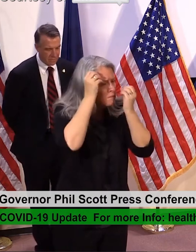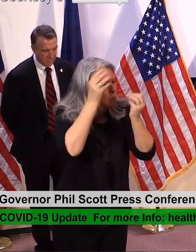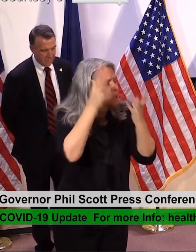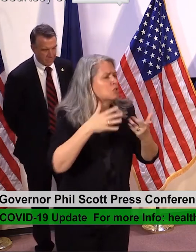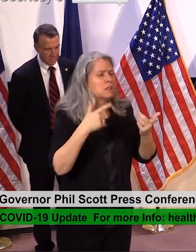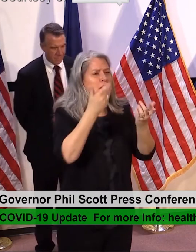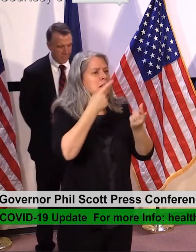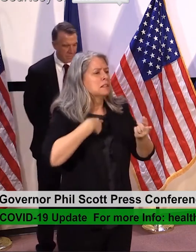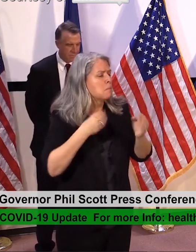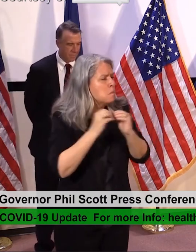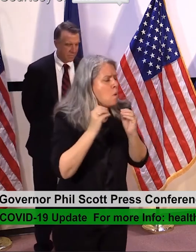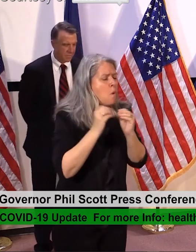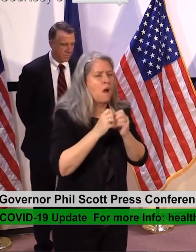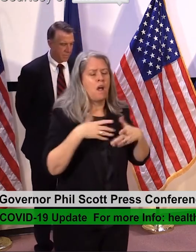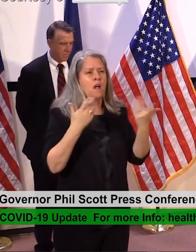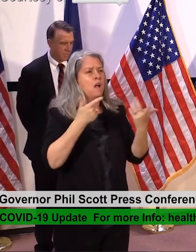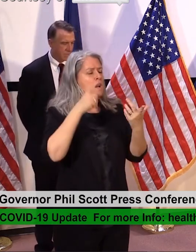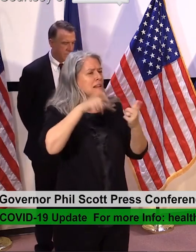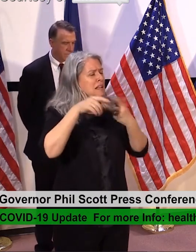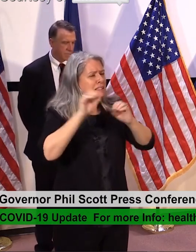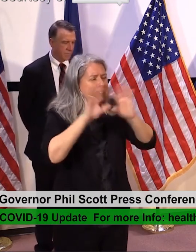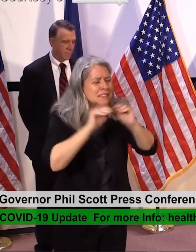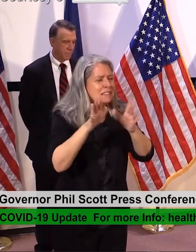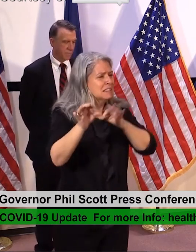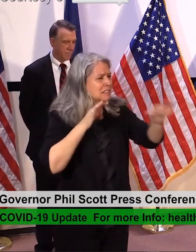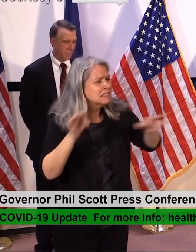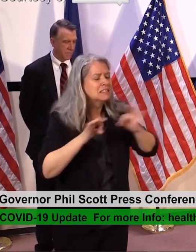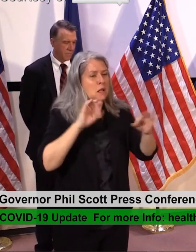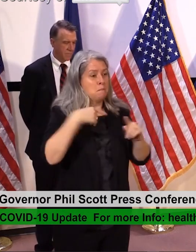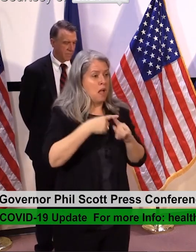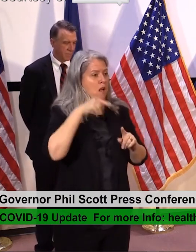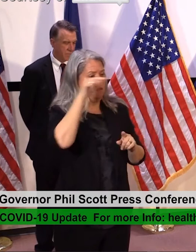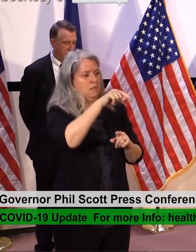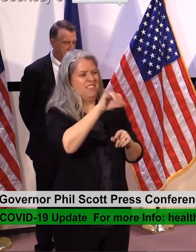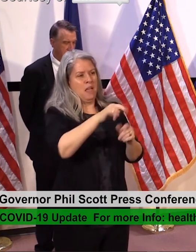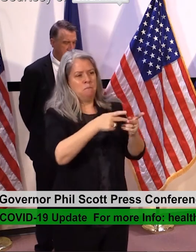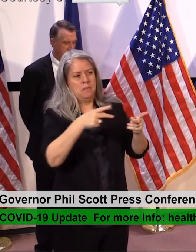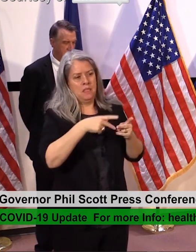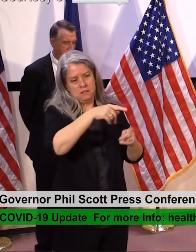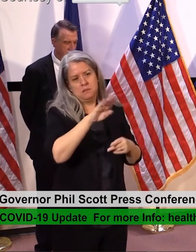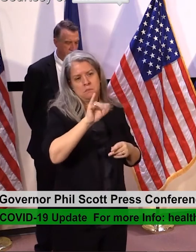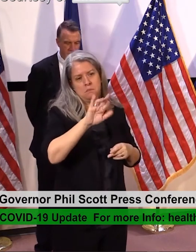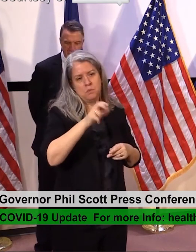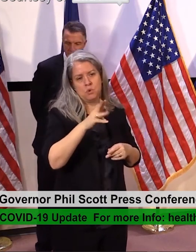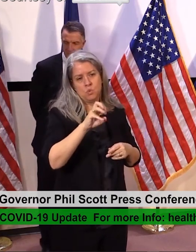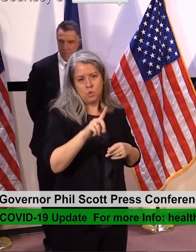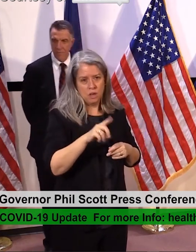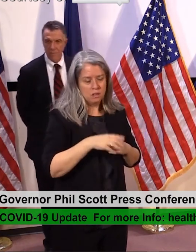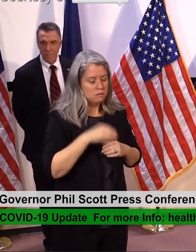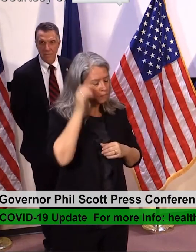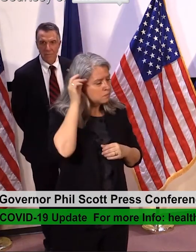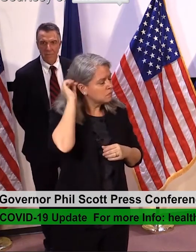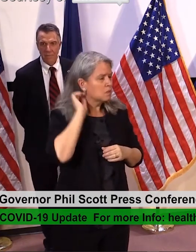information and more readily available information about the outbreak. And when you